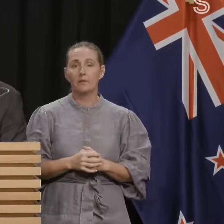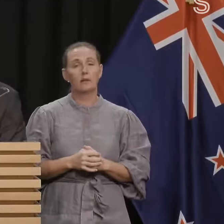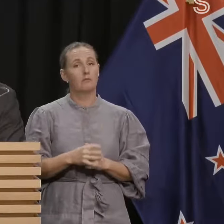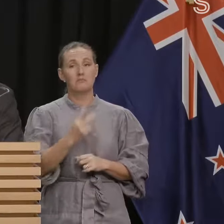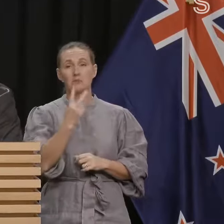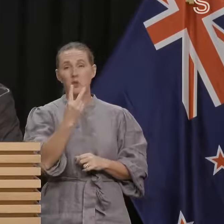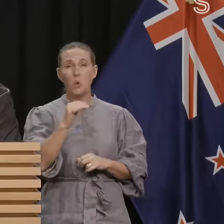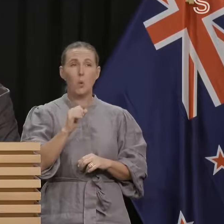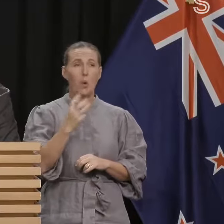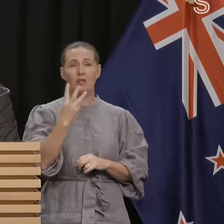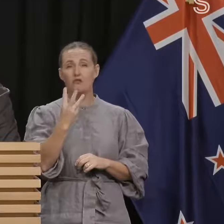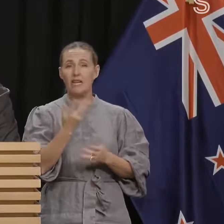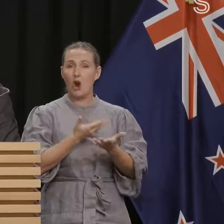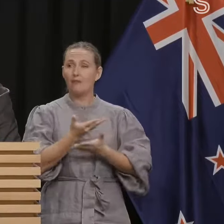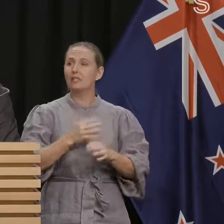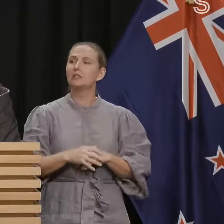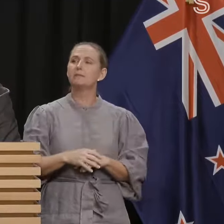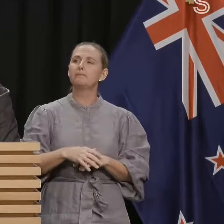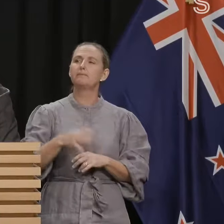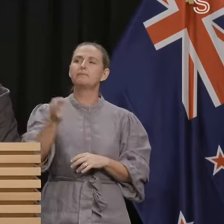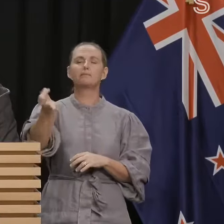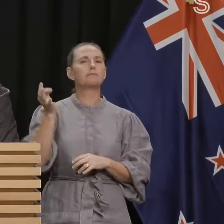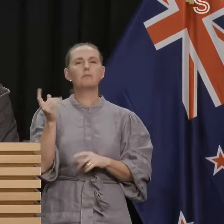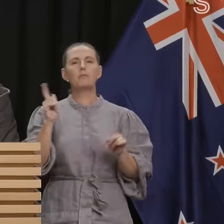2 or 3, I think. Yeah.